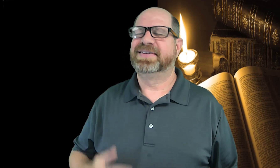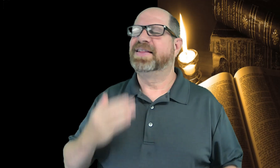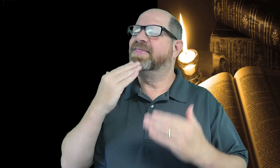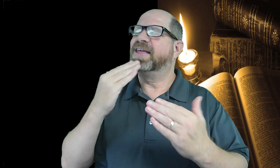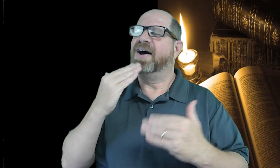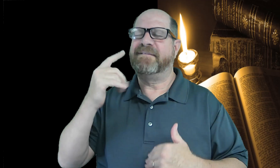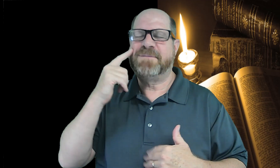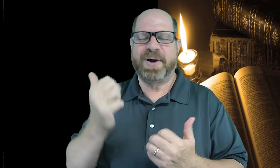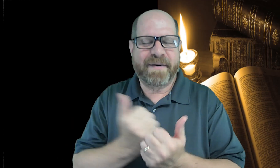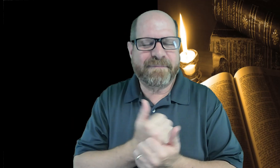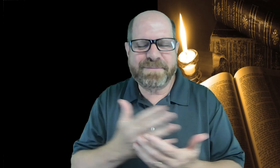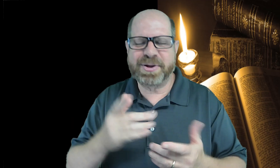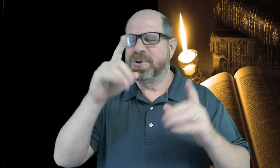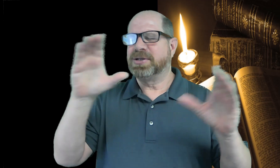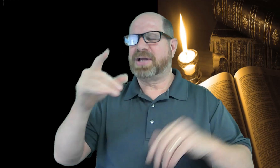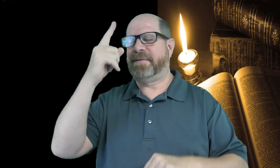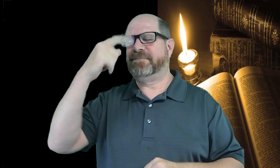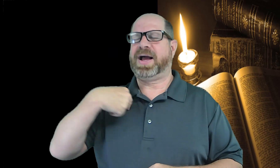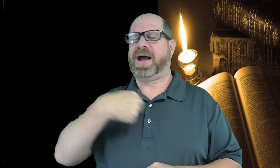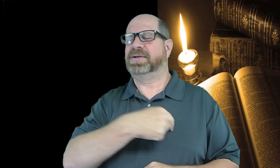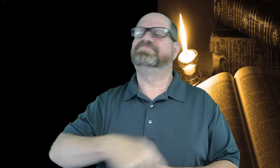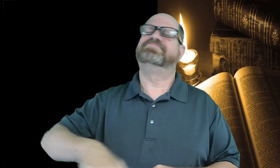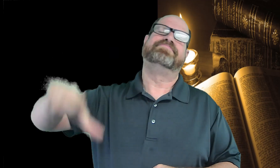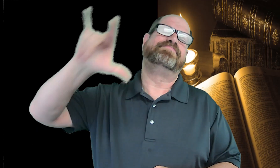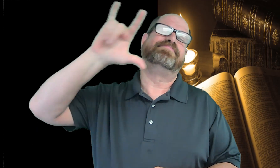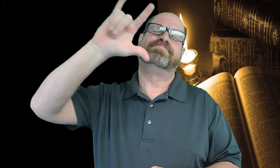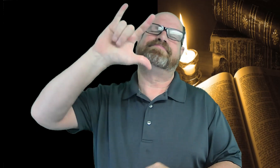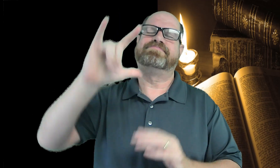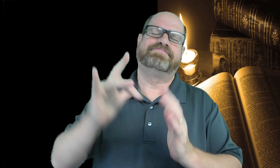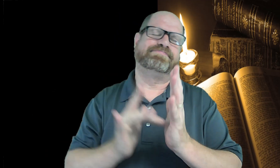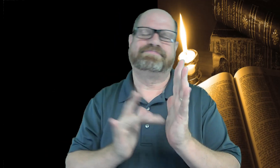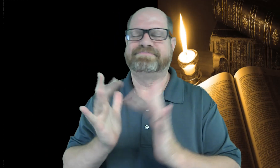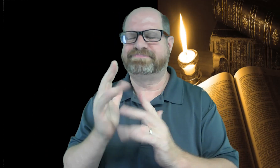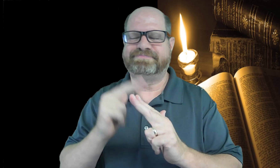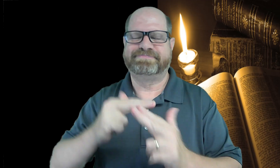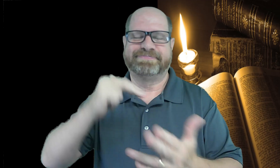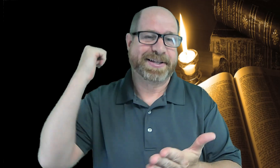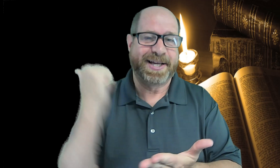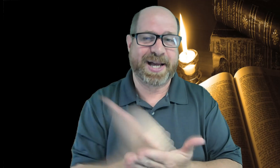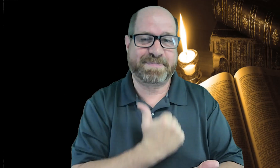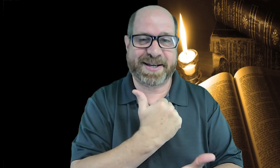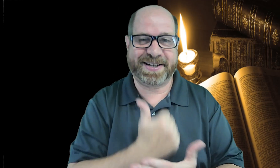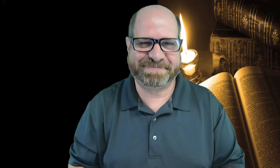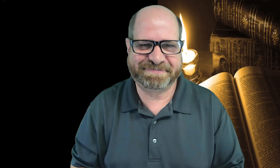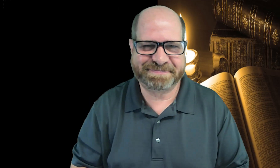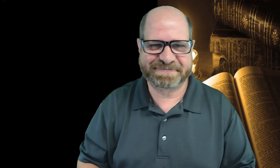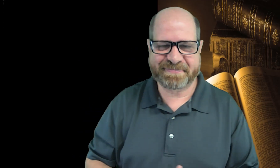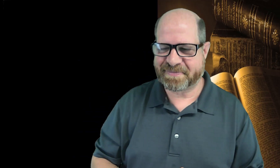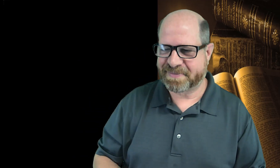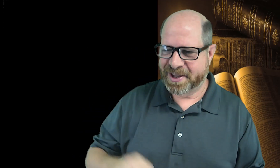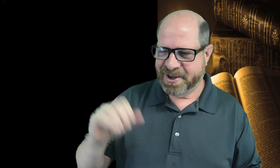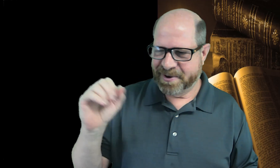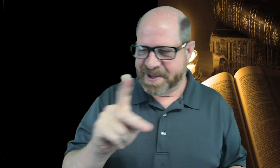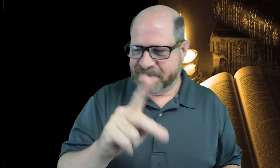thank you for everything you do for us we love you in jesus name amen okay